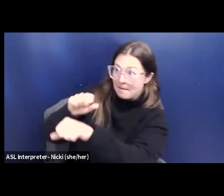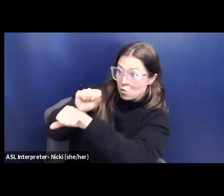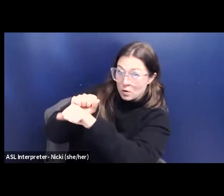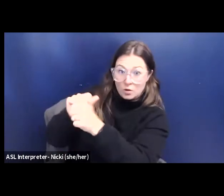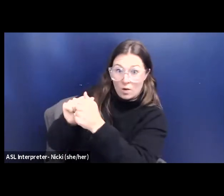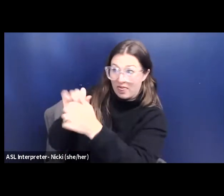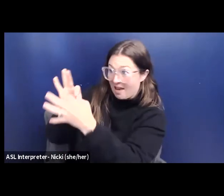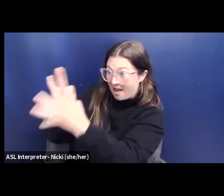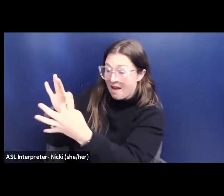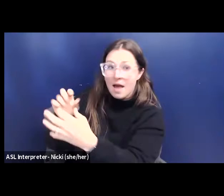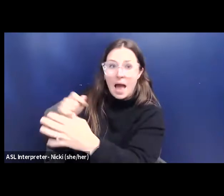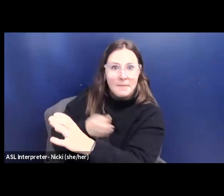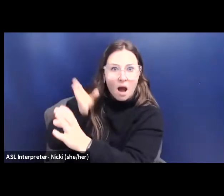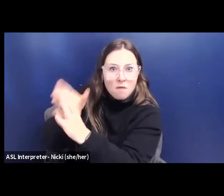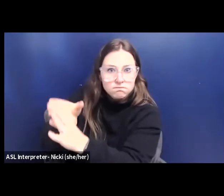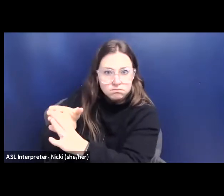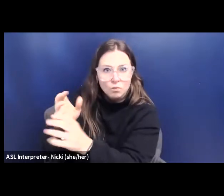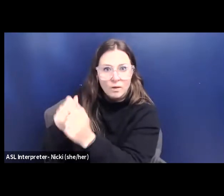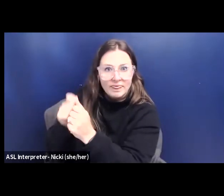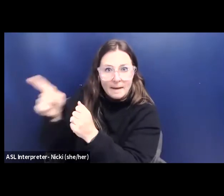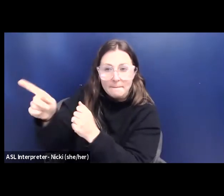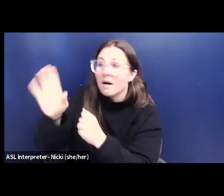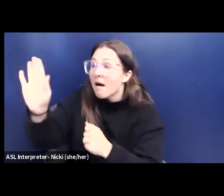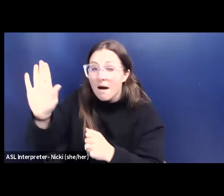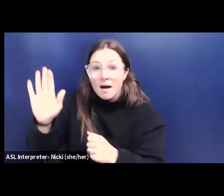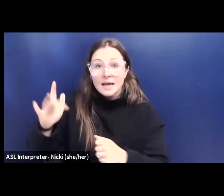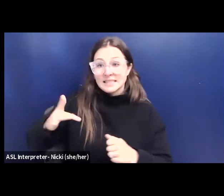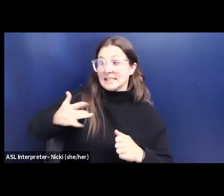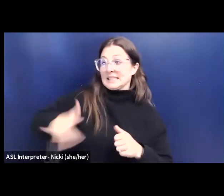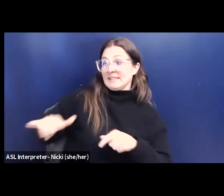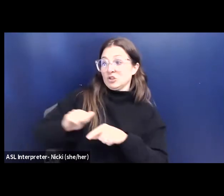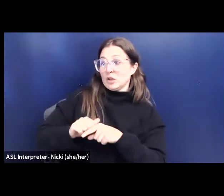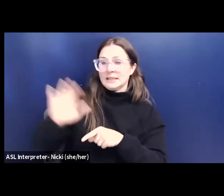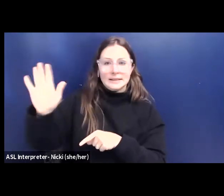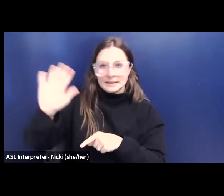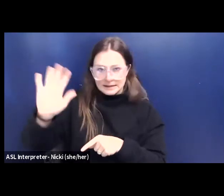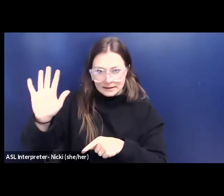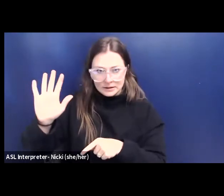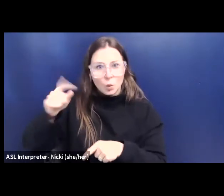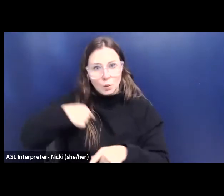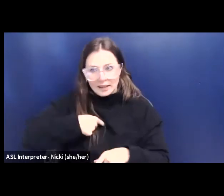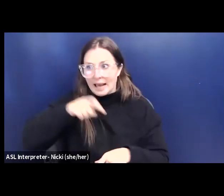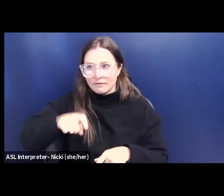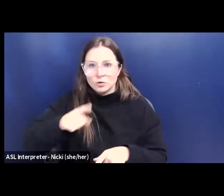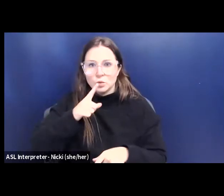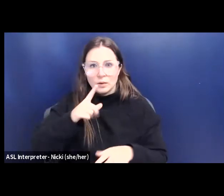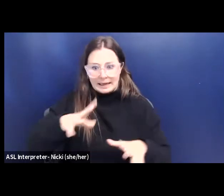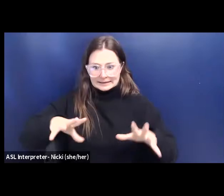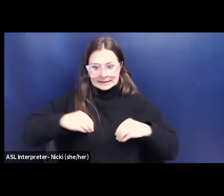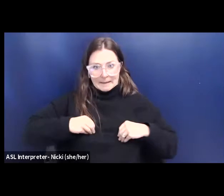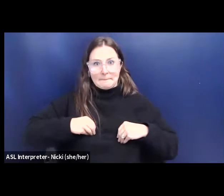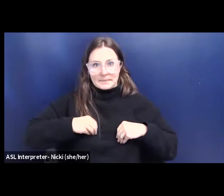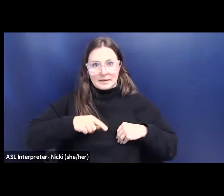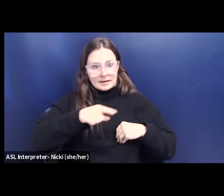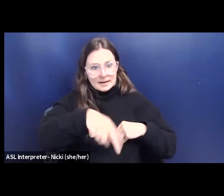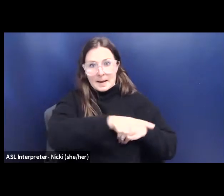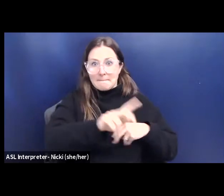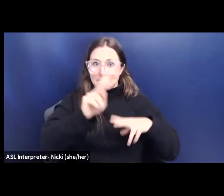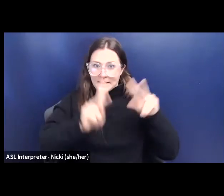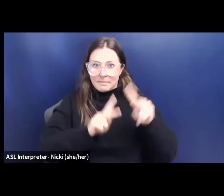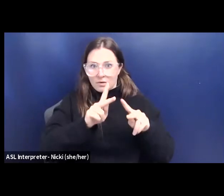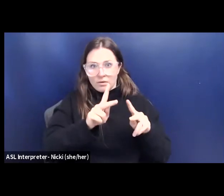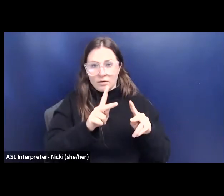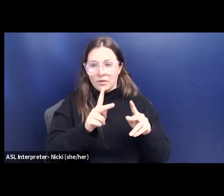things. We need to move beyond sensitivity trainings. We need to accept that there are people who are going to remain deeply